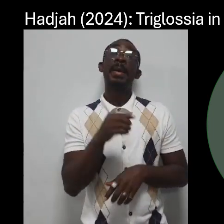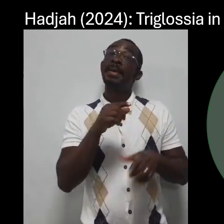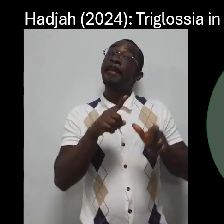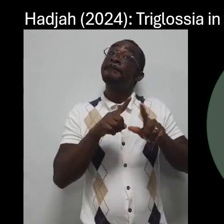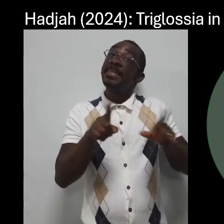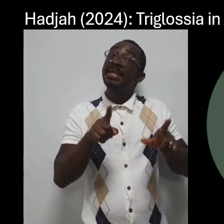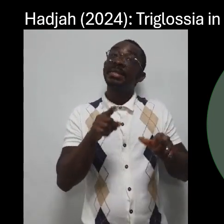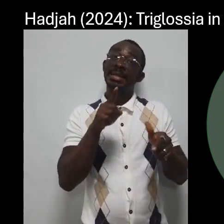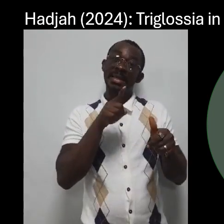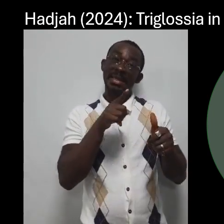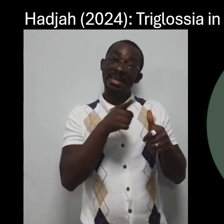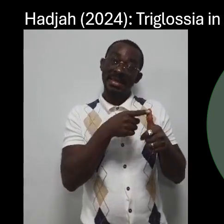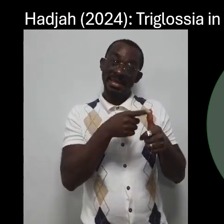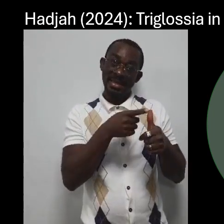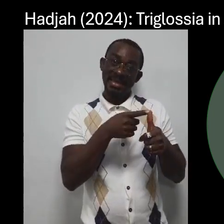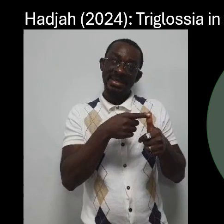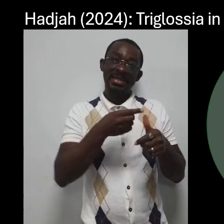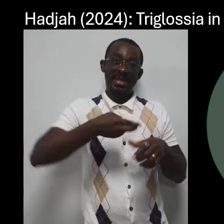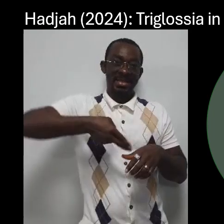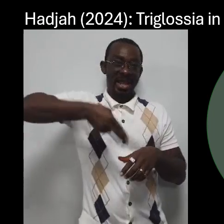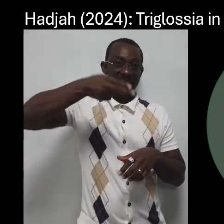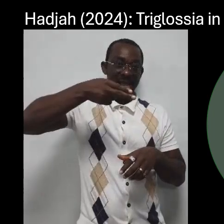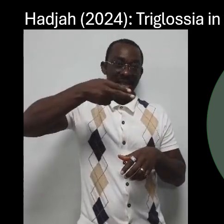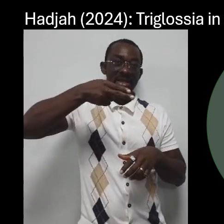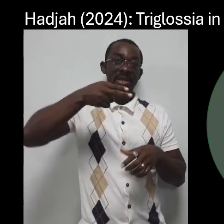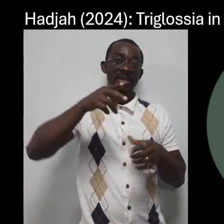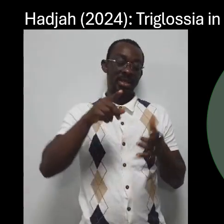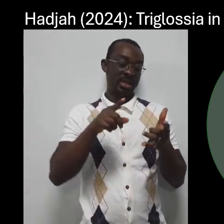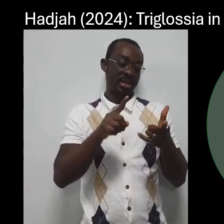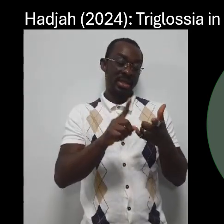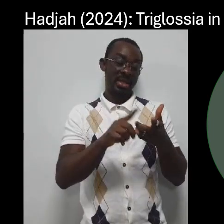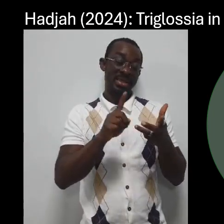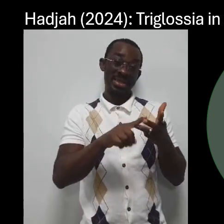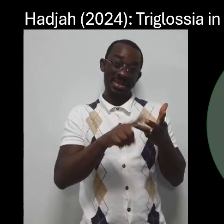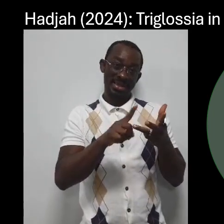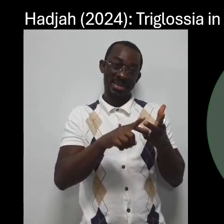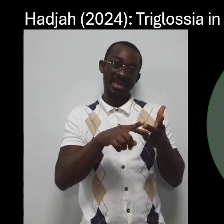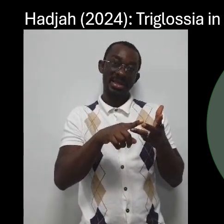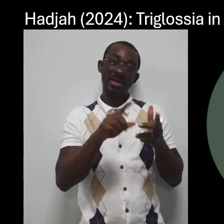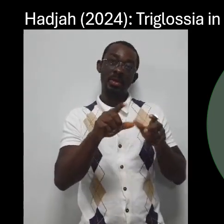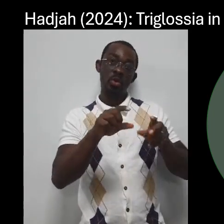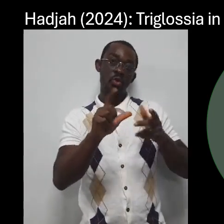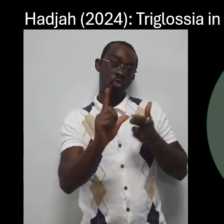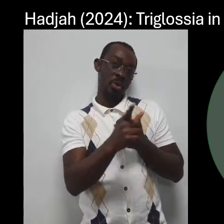local. But that first variety, the high variety with